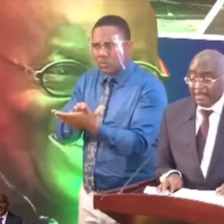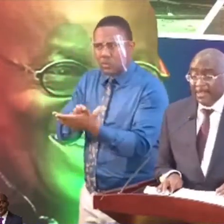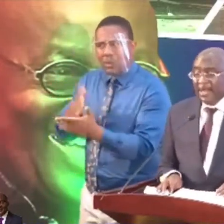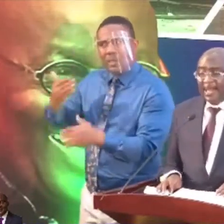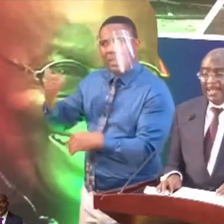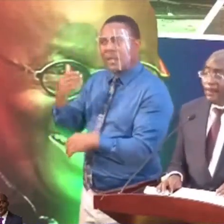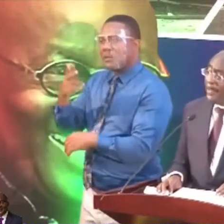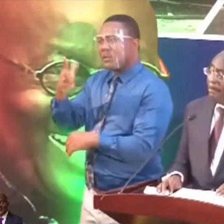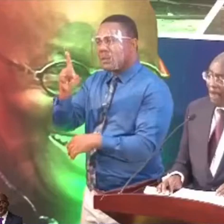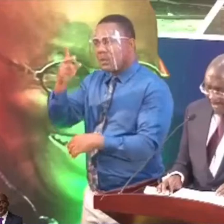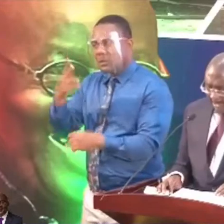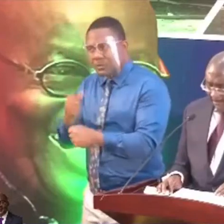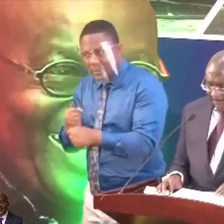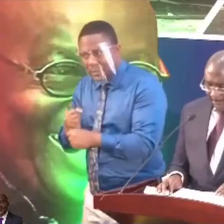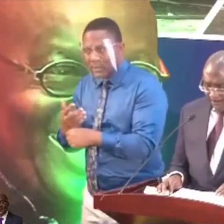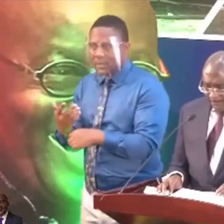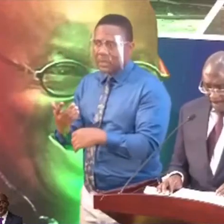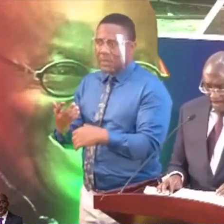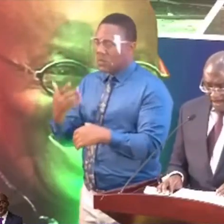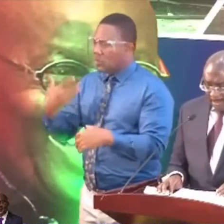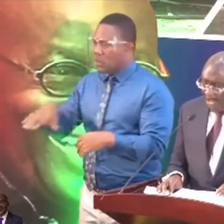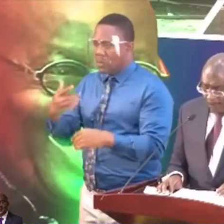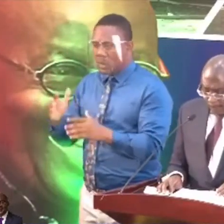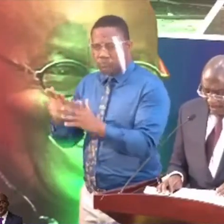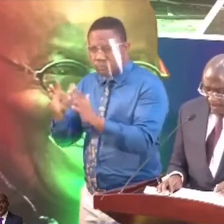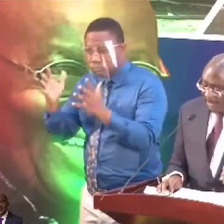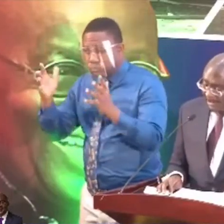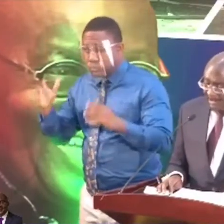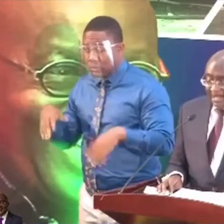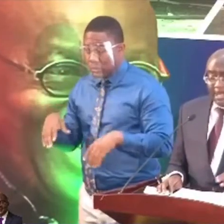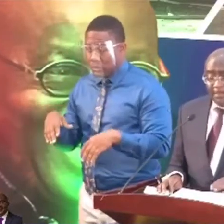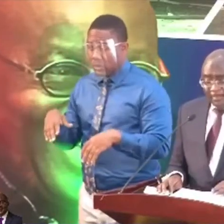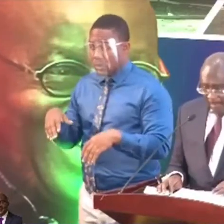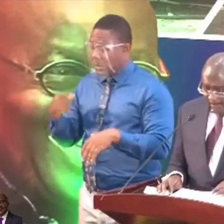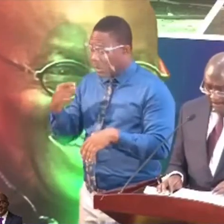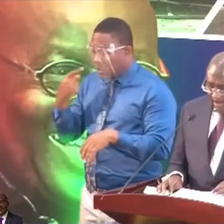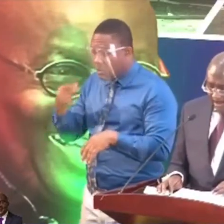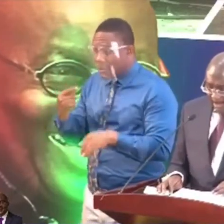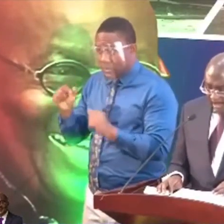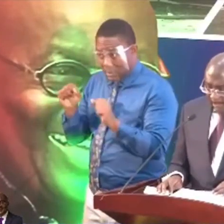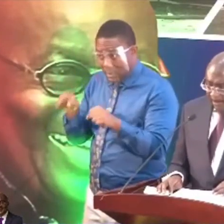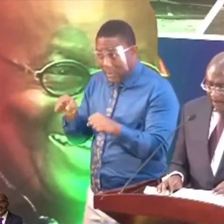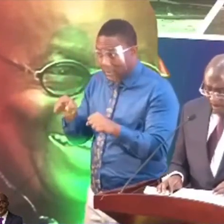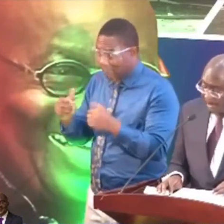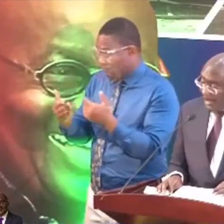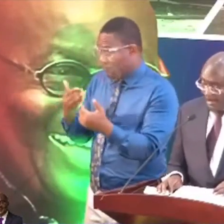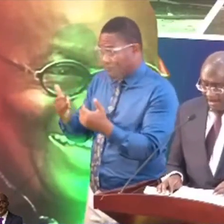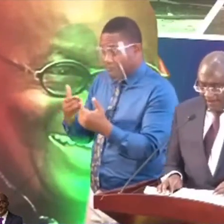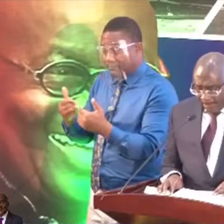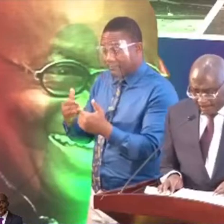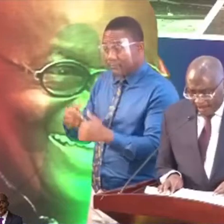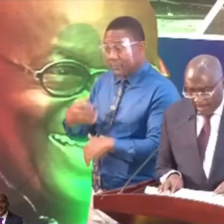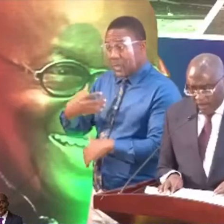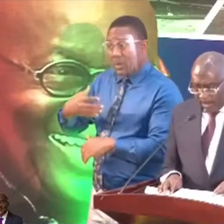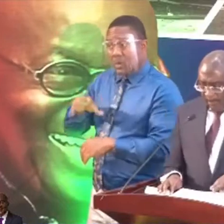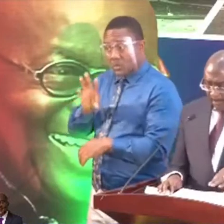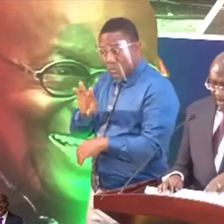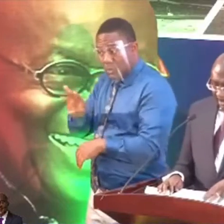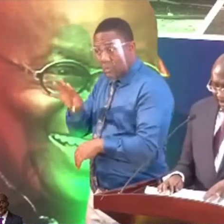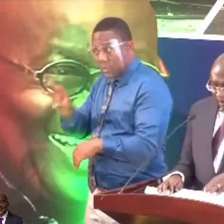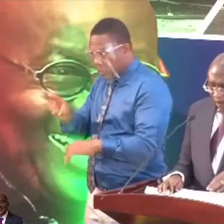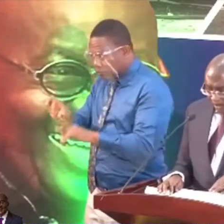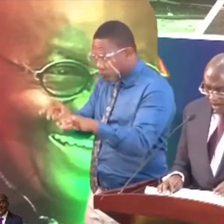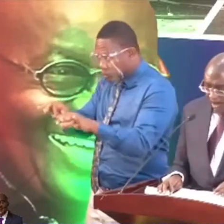years has been massive. These projects, as I said, can be found on the website, the Delivery Tracker website,